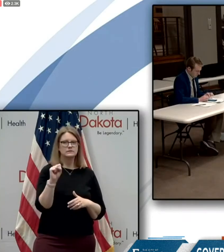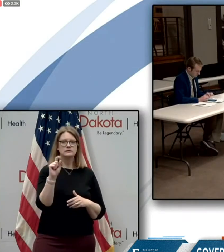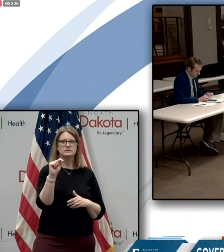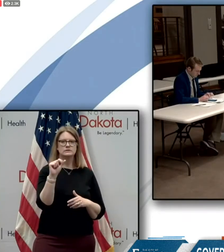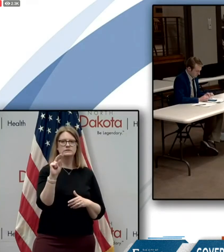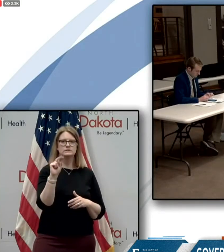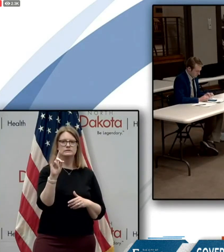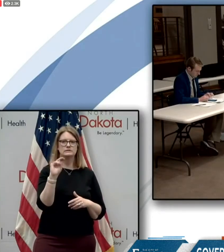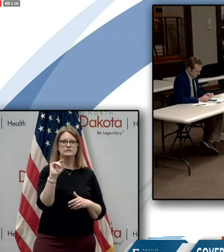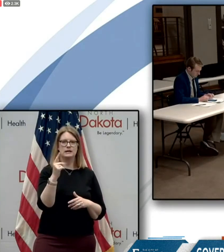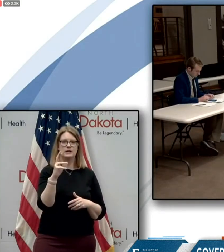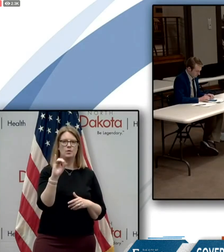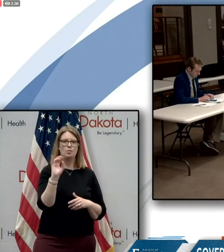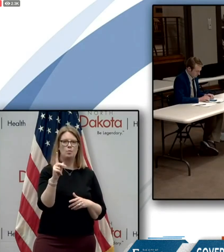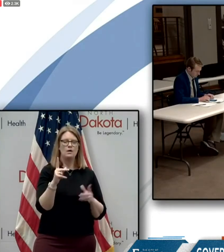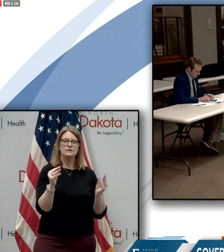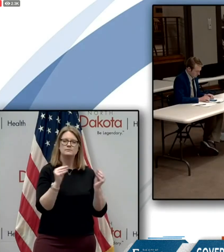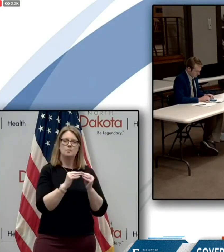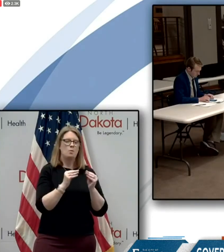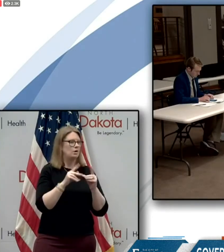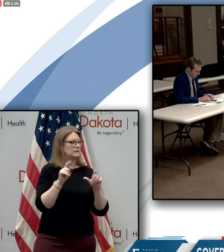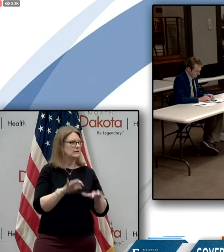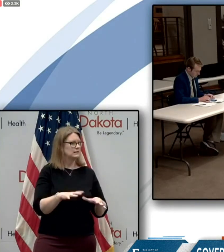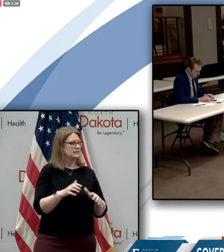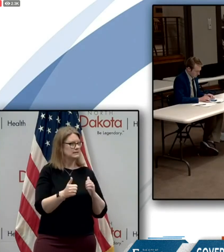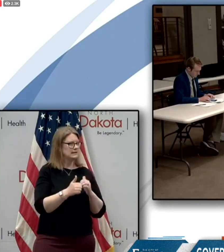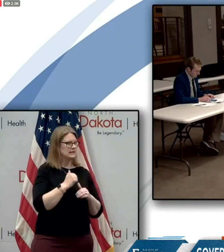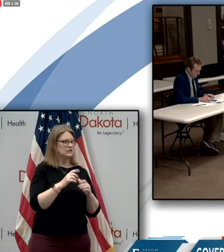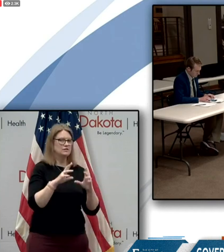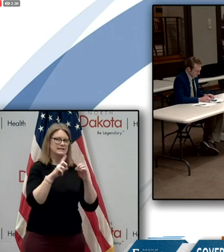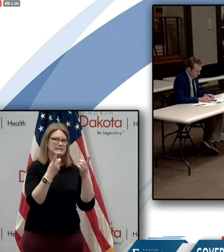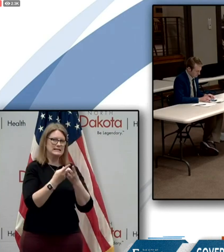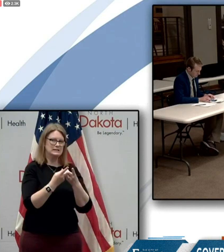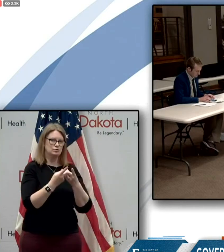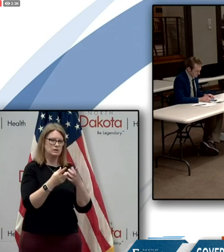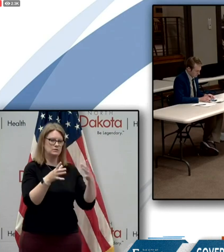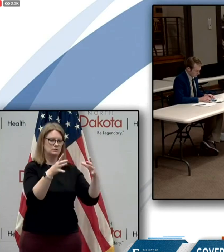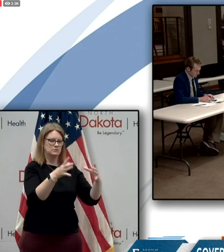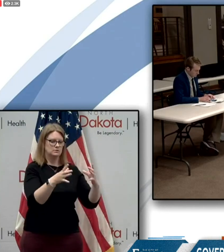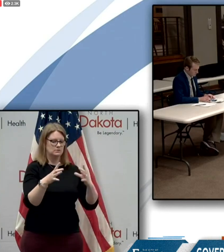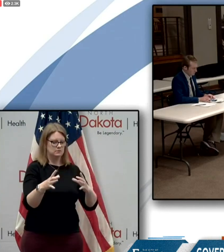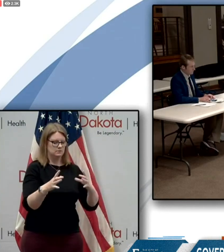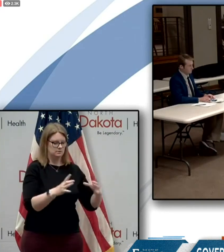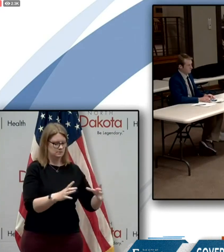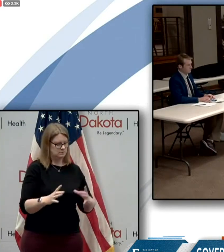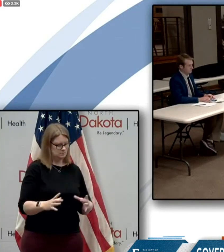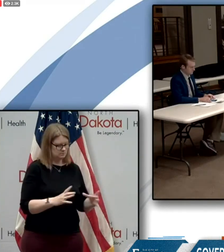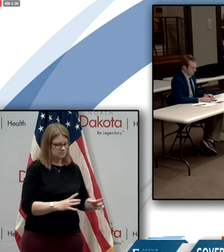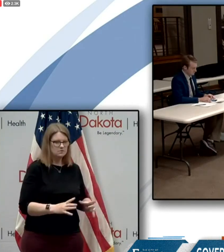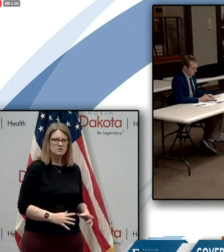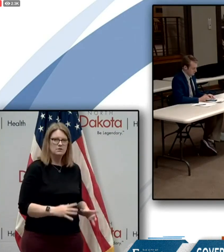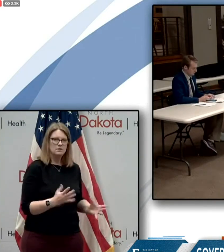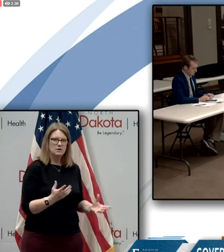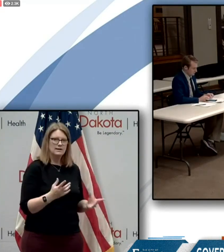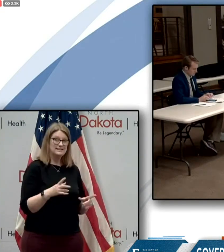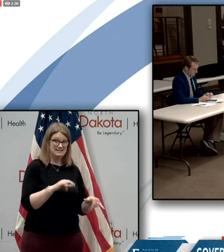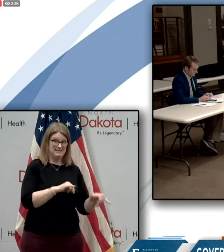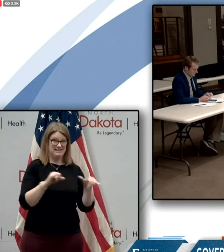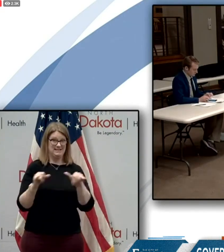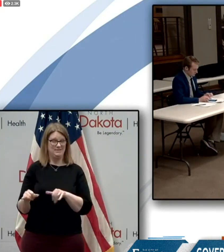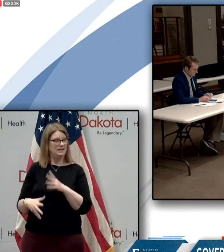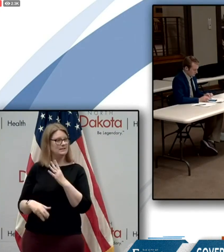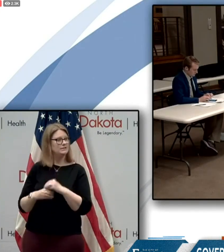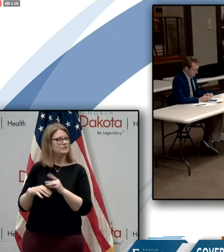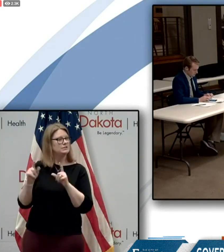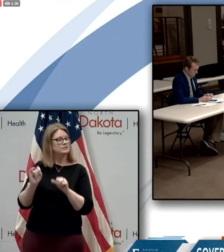is doing more, testing in each of its districts, and I'm wondering if similar additional testing is taking place